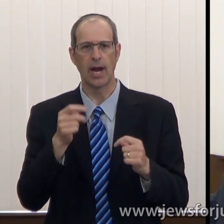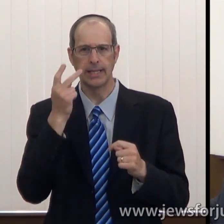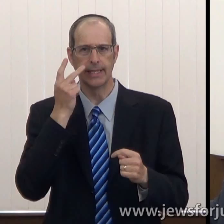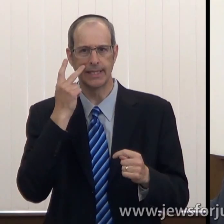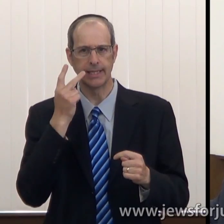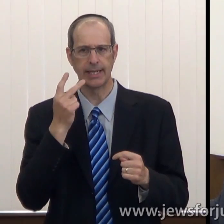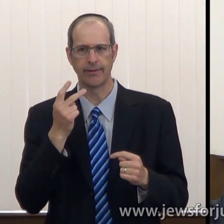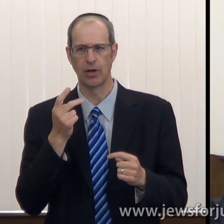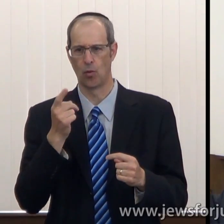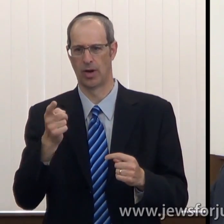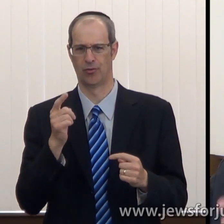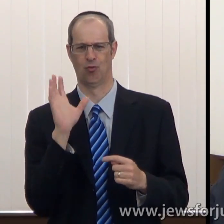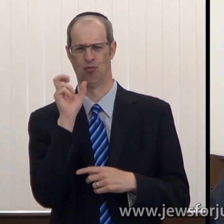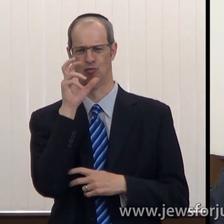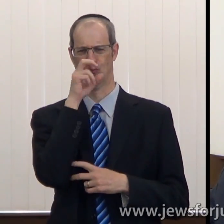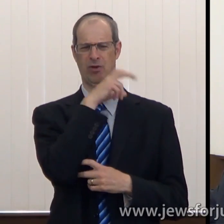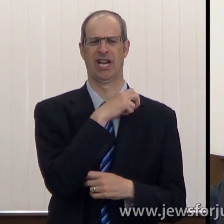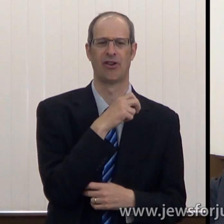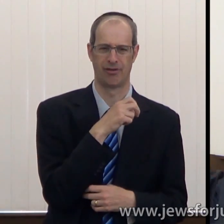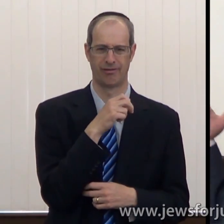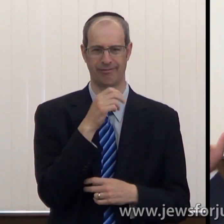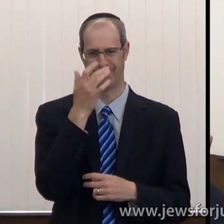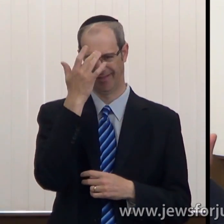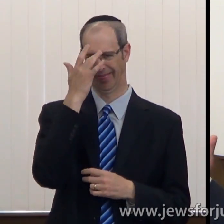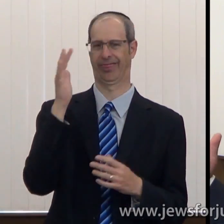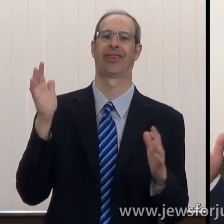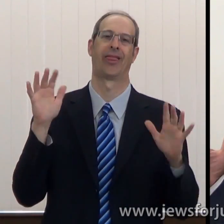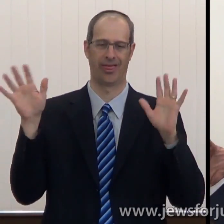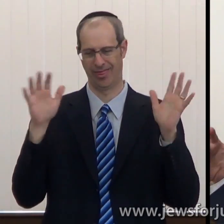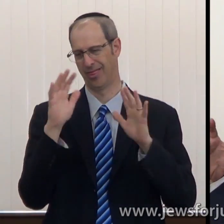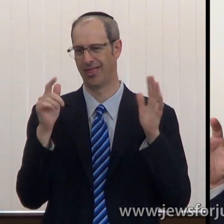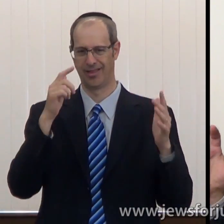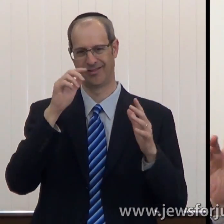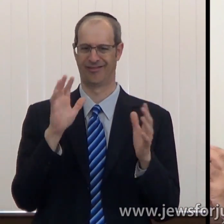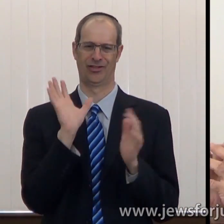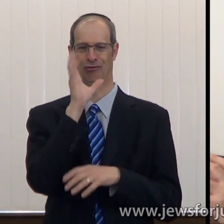was weird or flaky or strange,